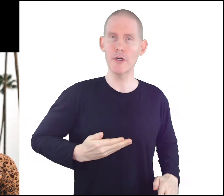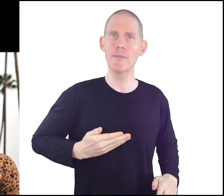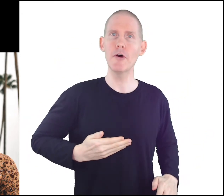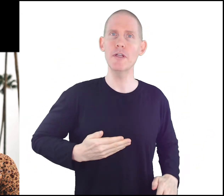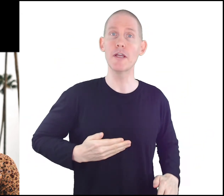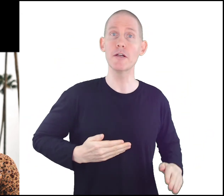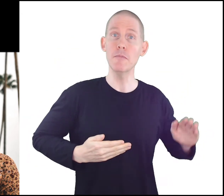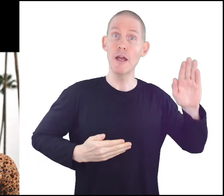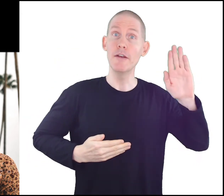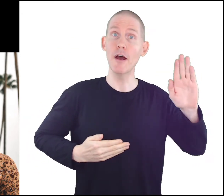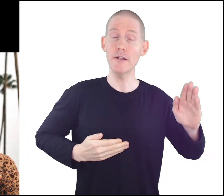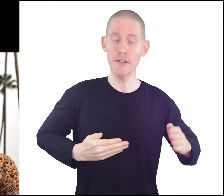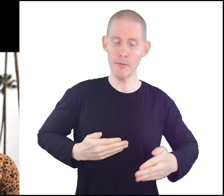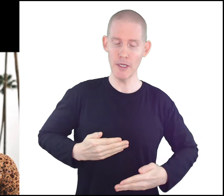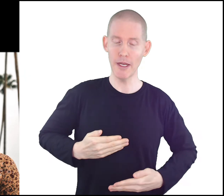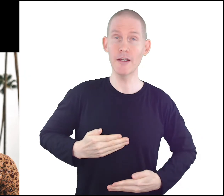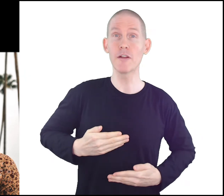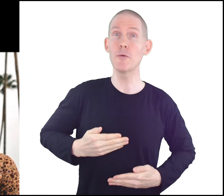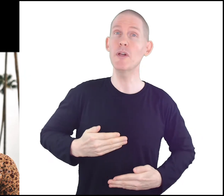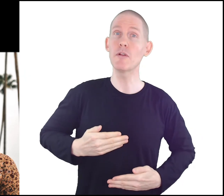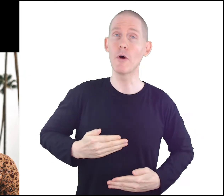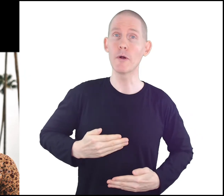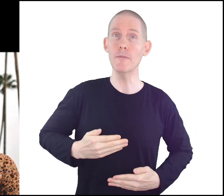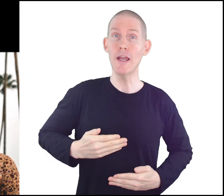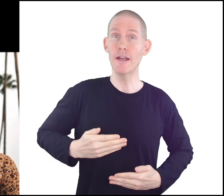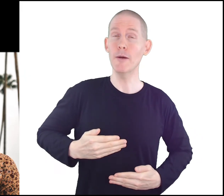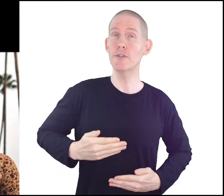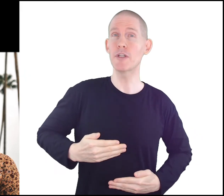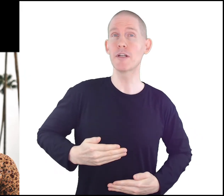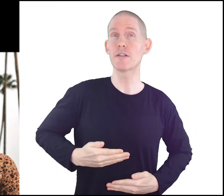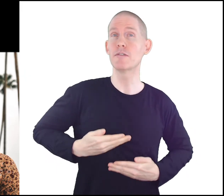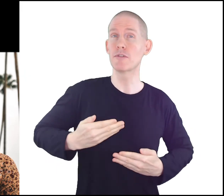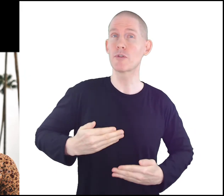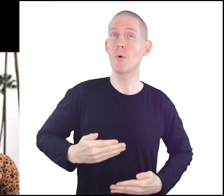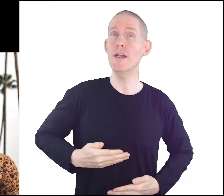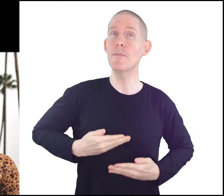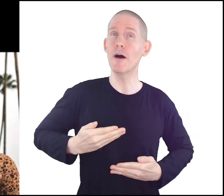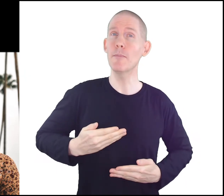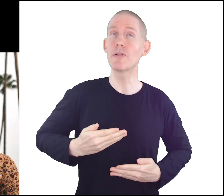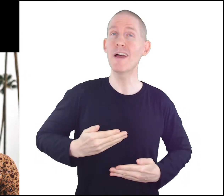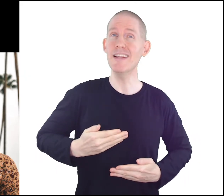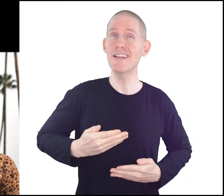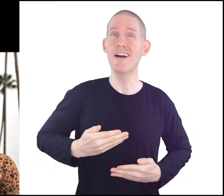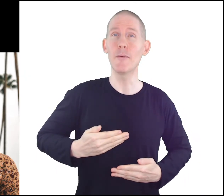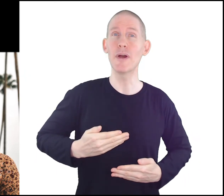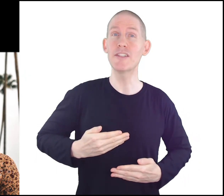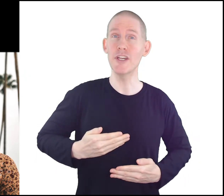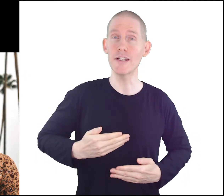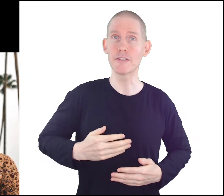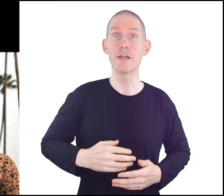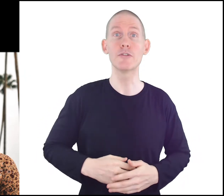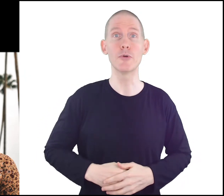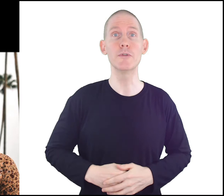about here. Non-dominant hand a little bit lower. Now I'm just going to swipe up lightly on my chest 2